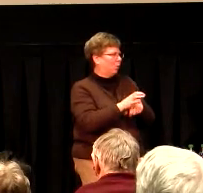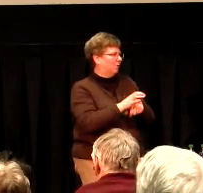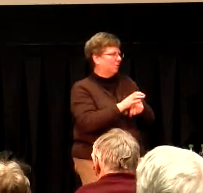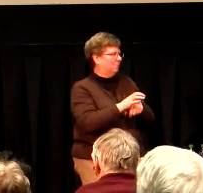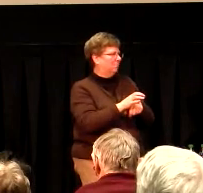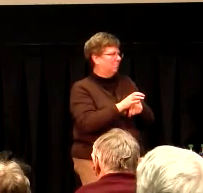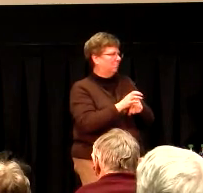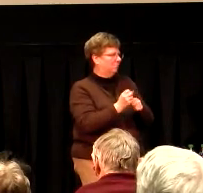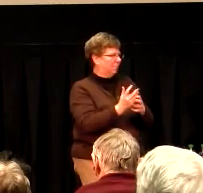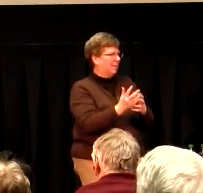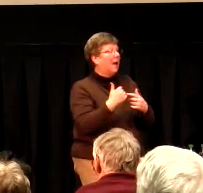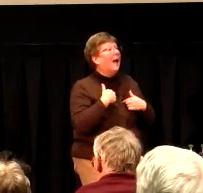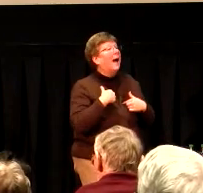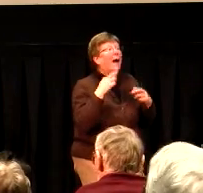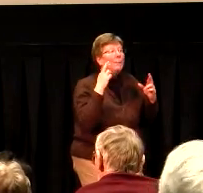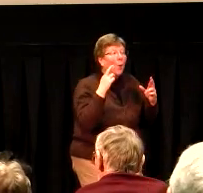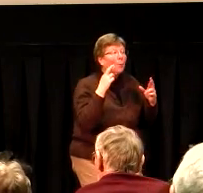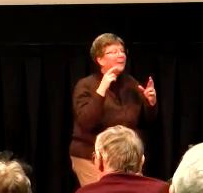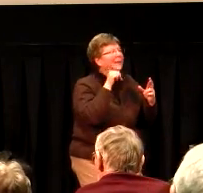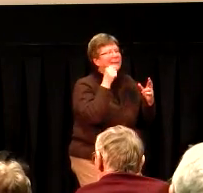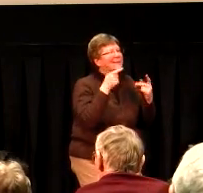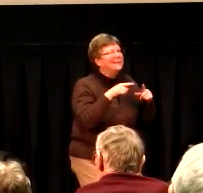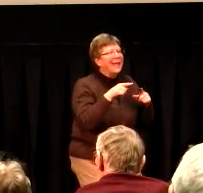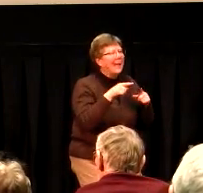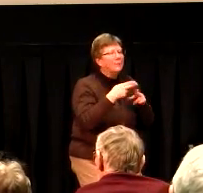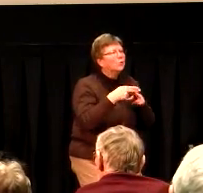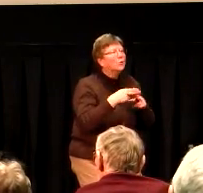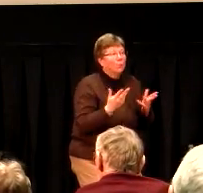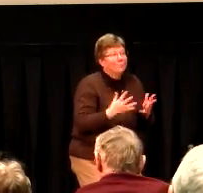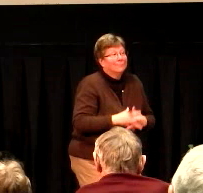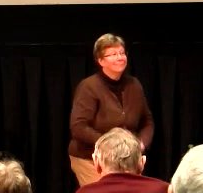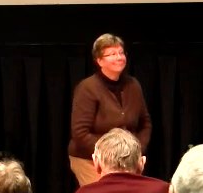I'm hoping it just doesn't happen for a while.